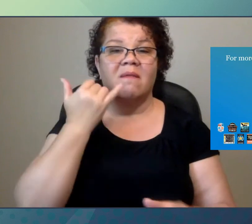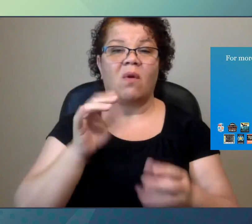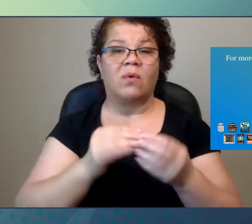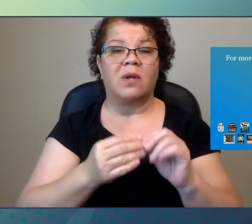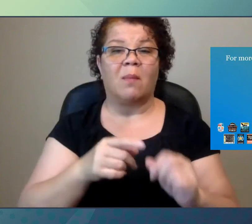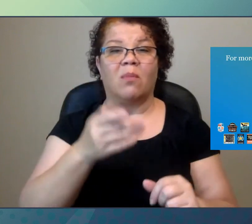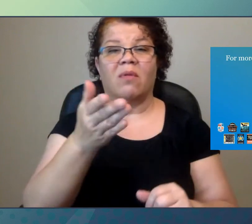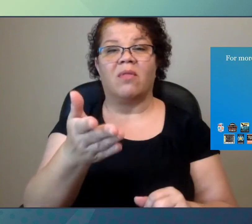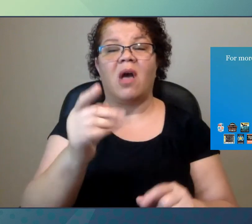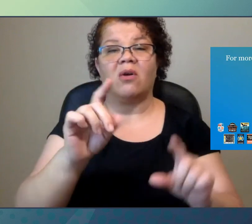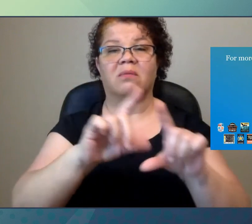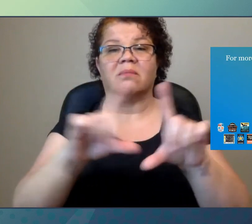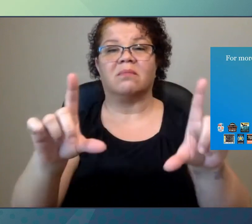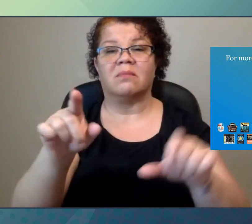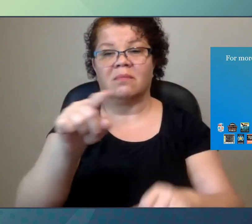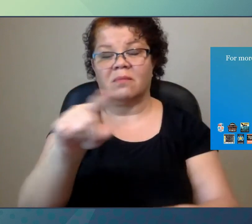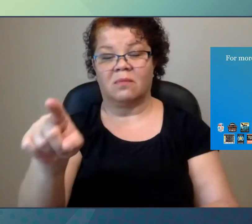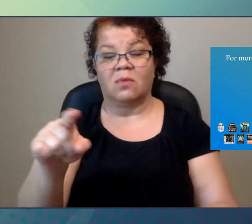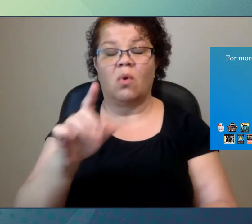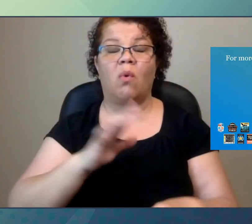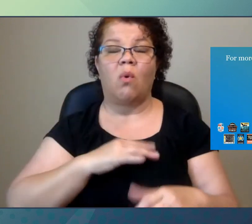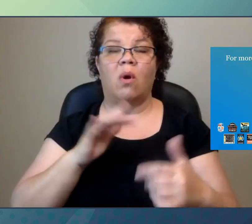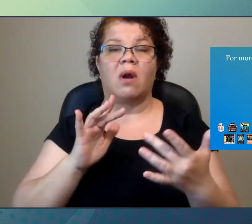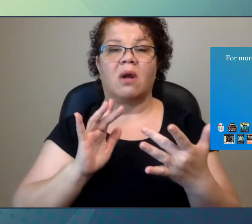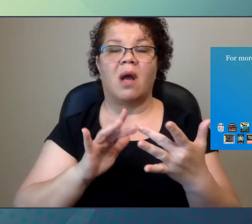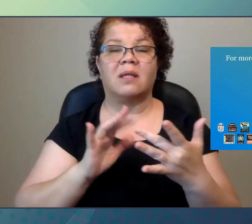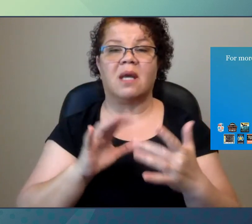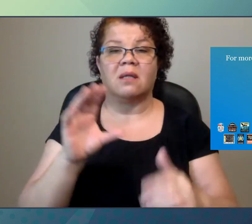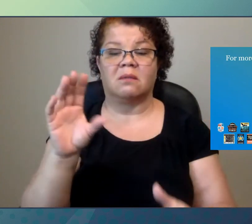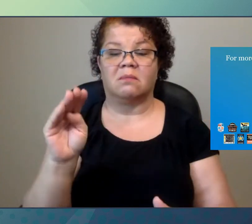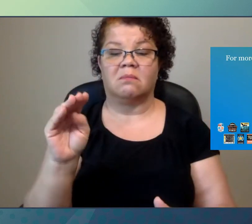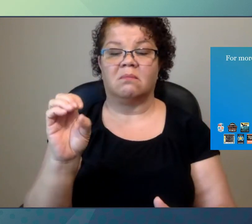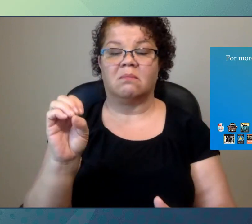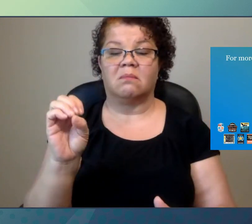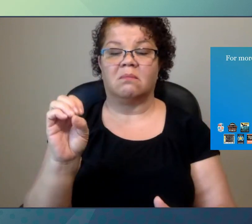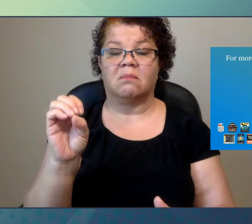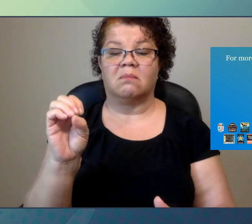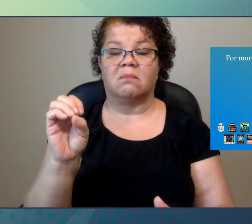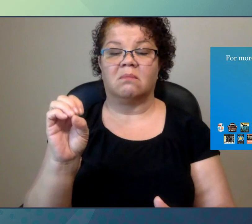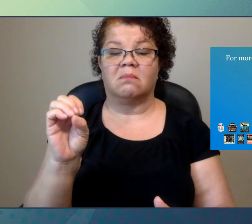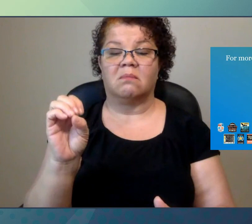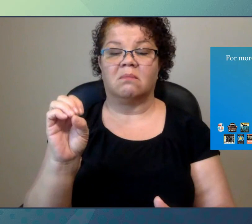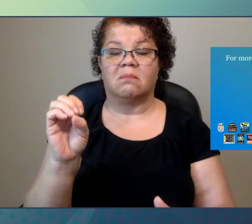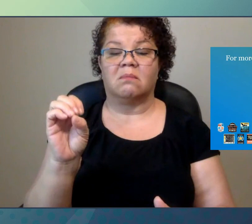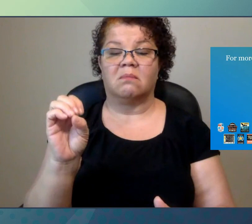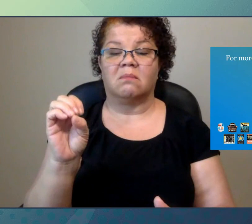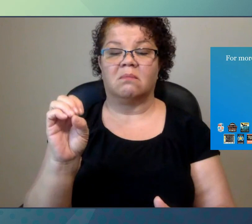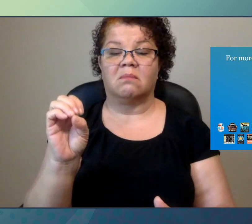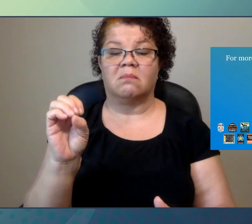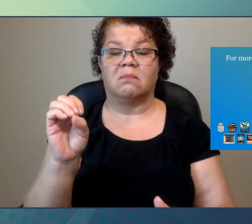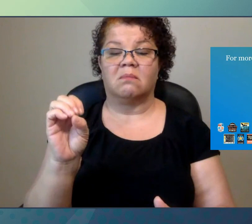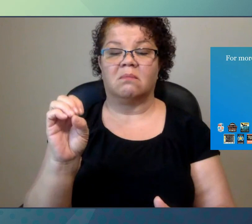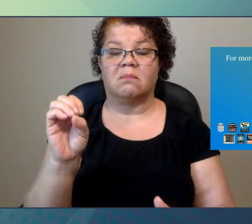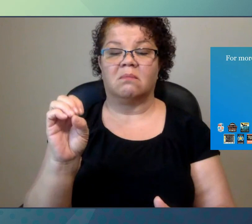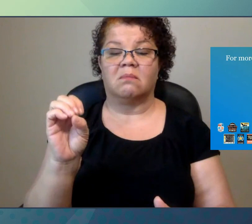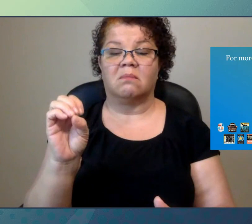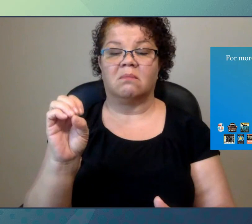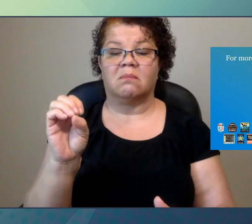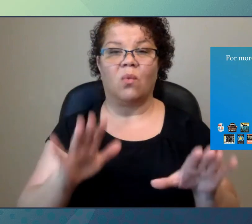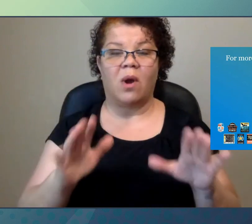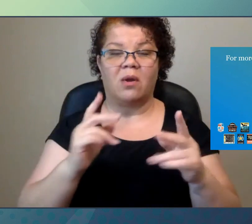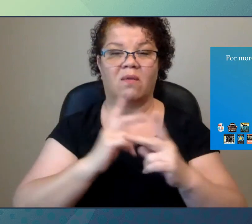805-963-7511, or go to montecito.bank and you can find all of our wonderful loan officers that are willing to